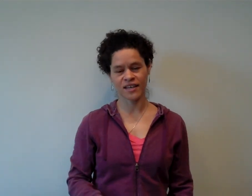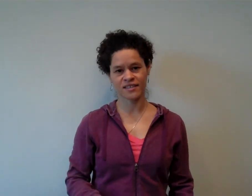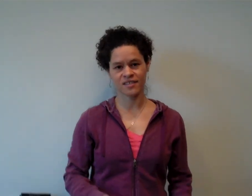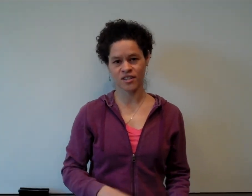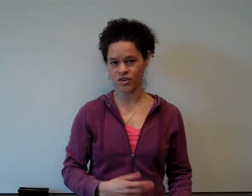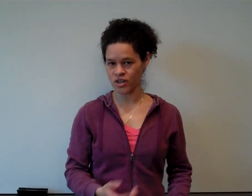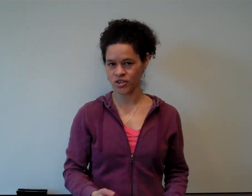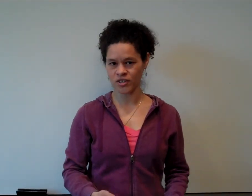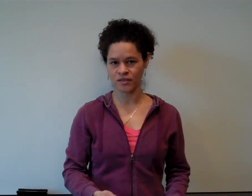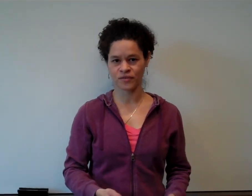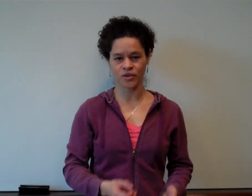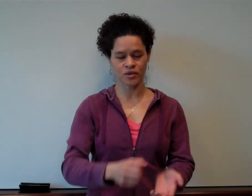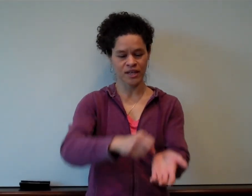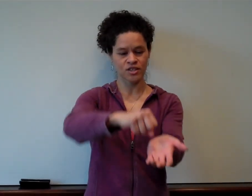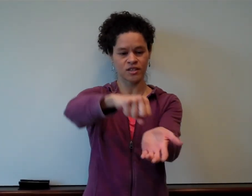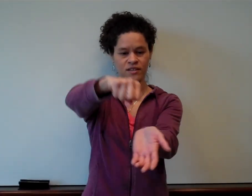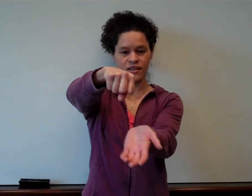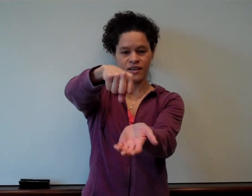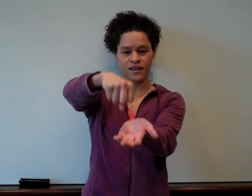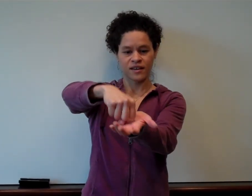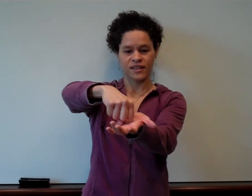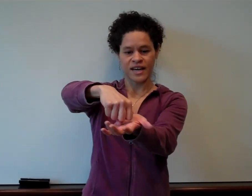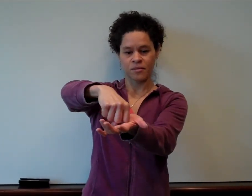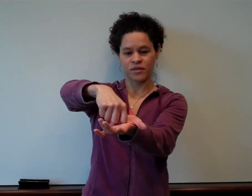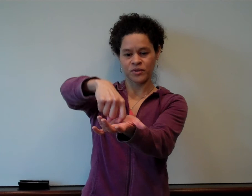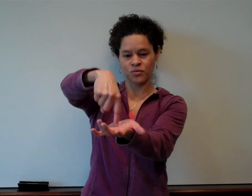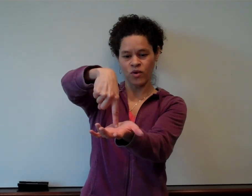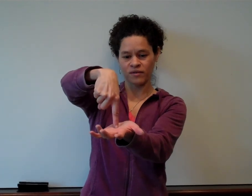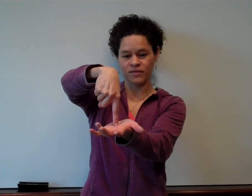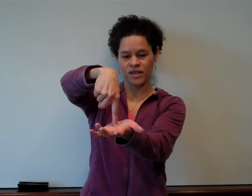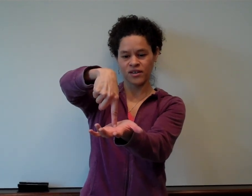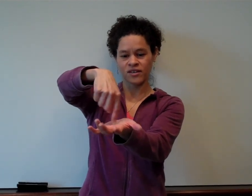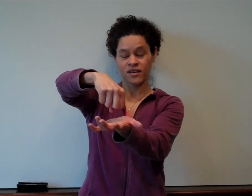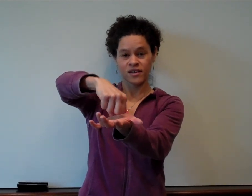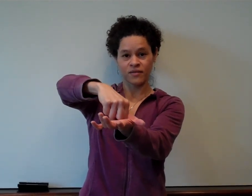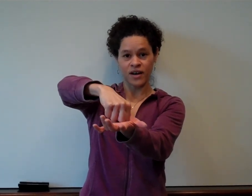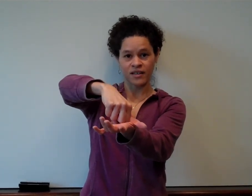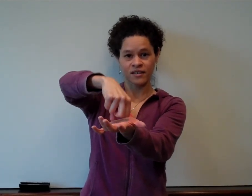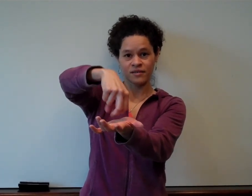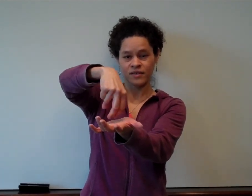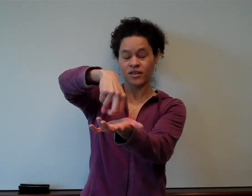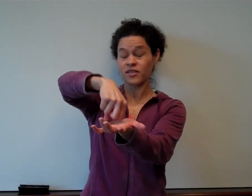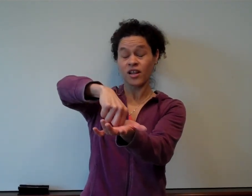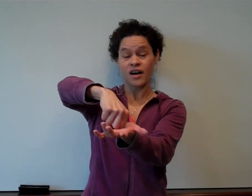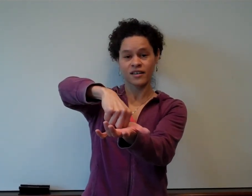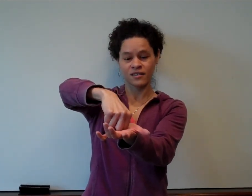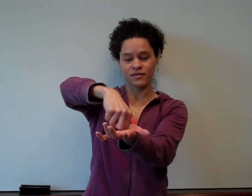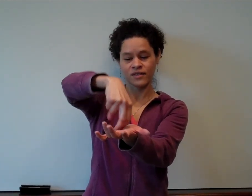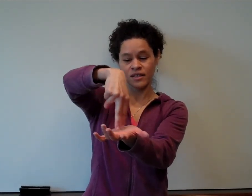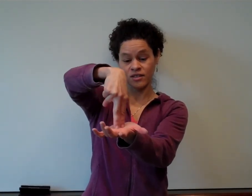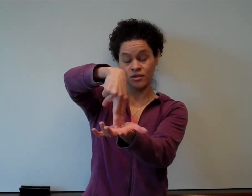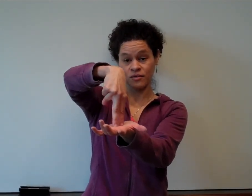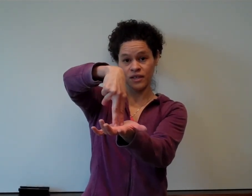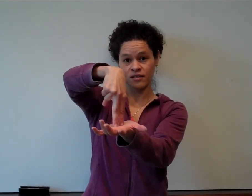case, another alternative for location. The ablative was one finger, the locative is two